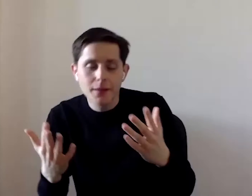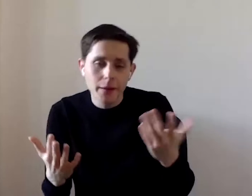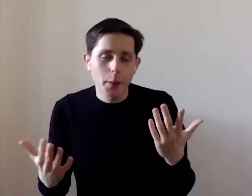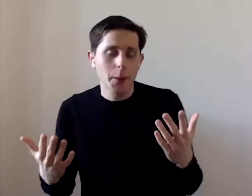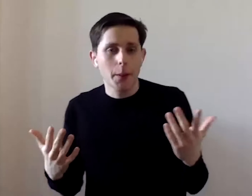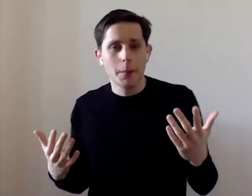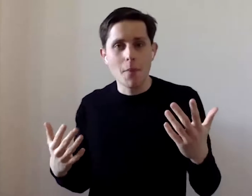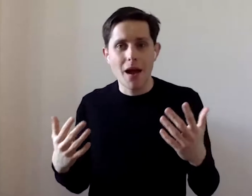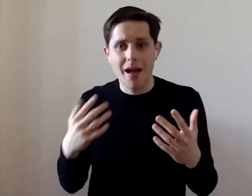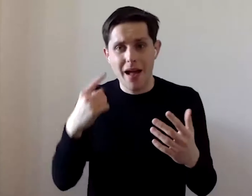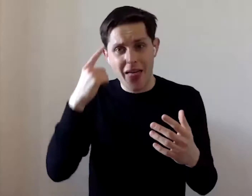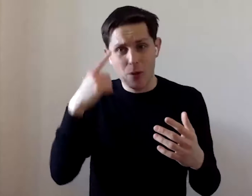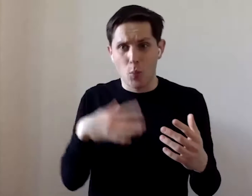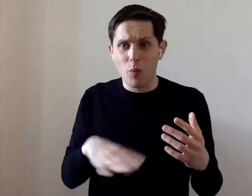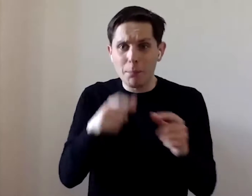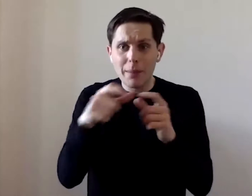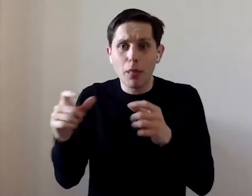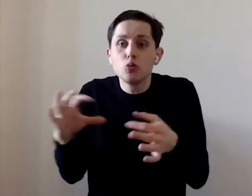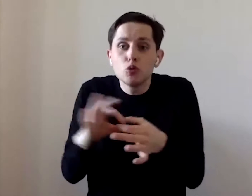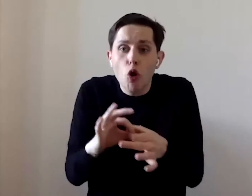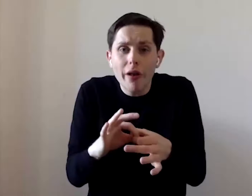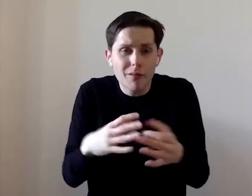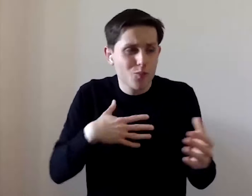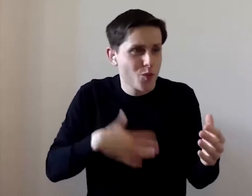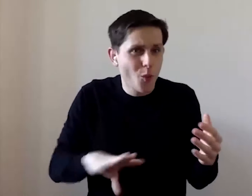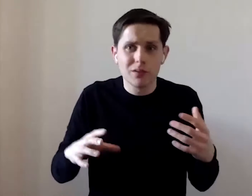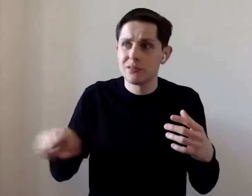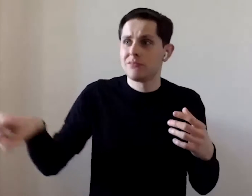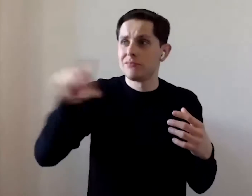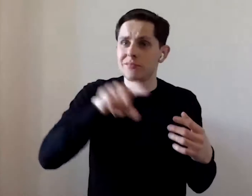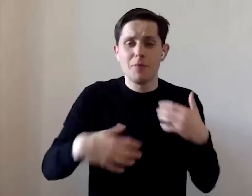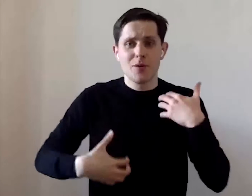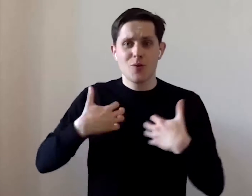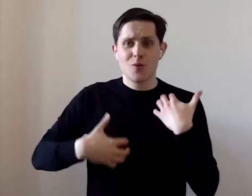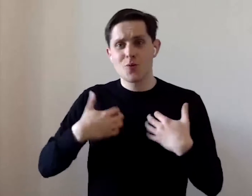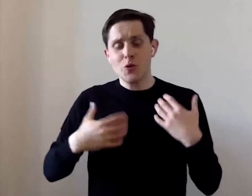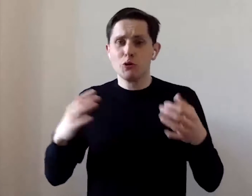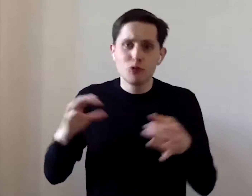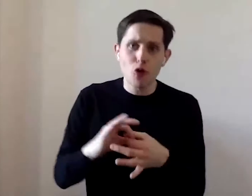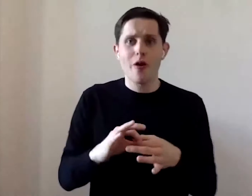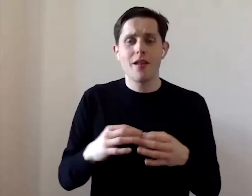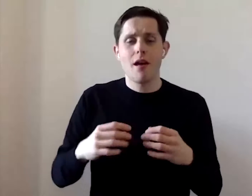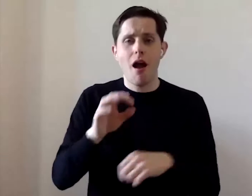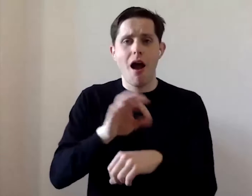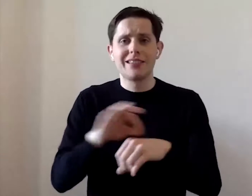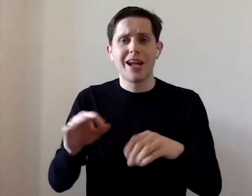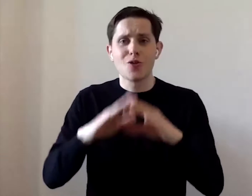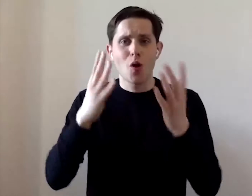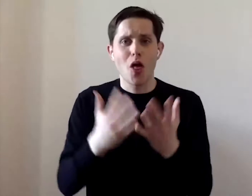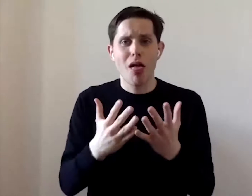fixed architecture school and made it accessible. But in the same sense, we want people in now, we want them joining, we want